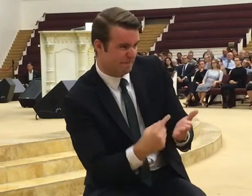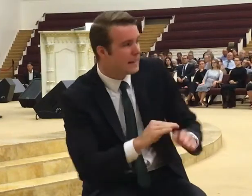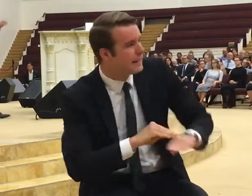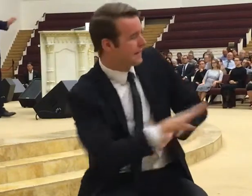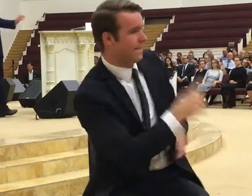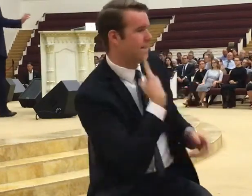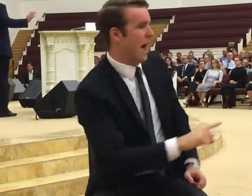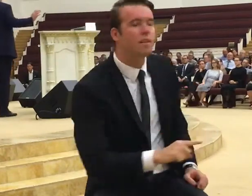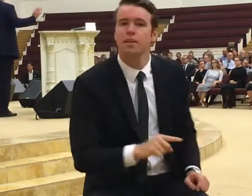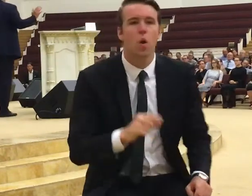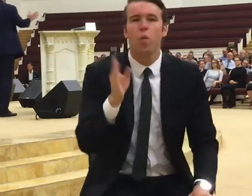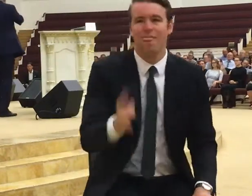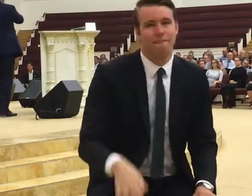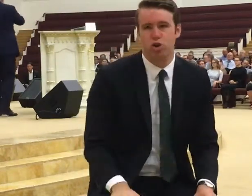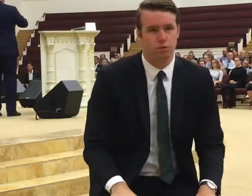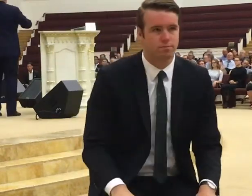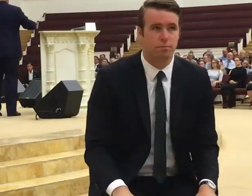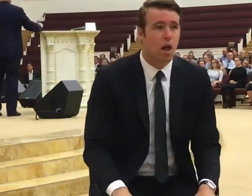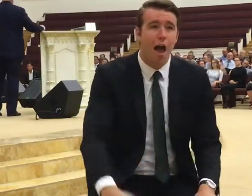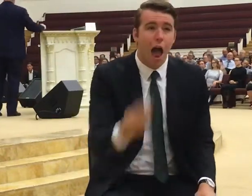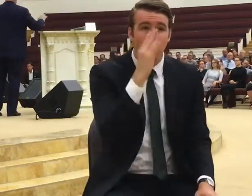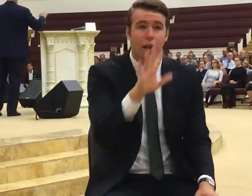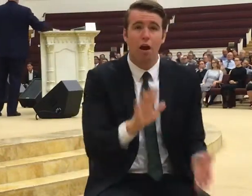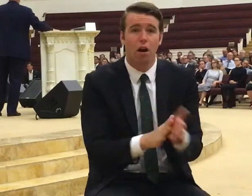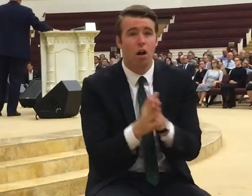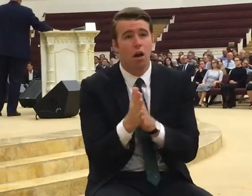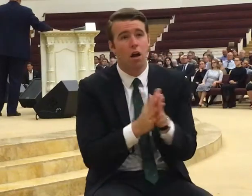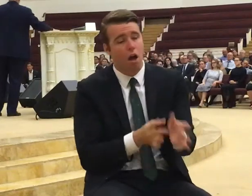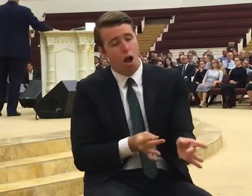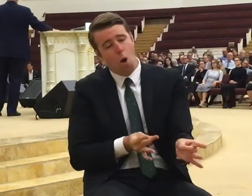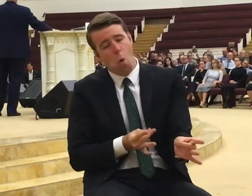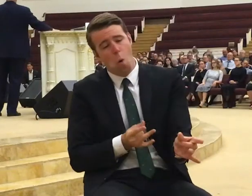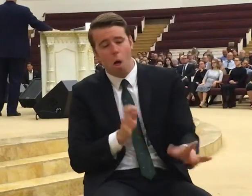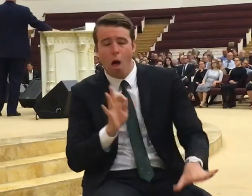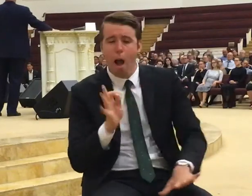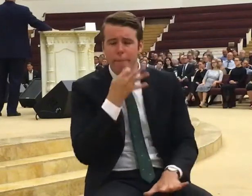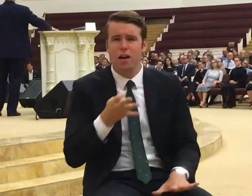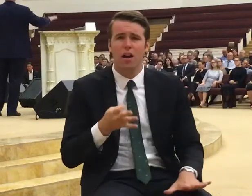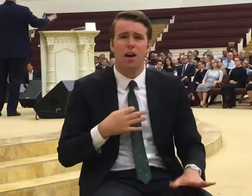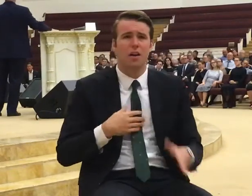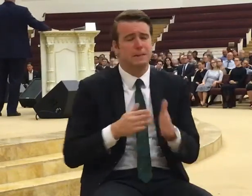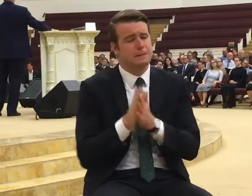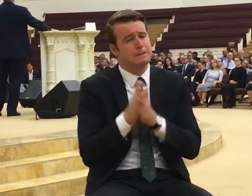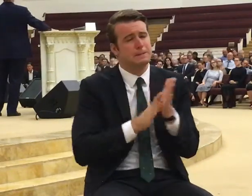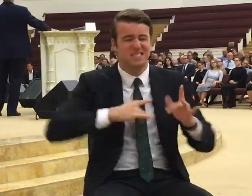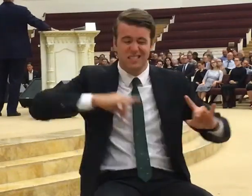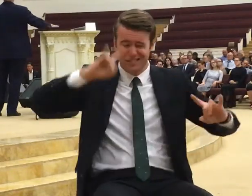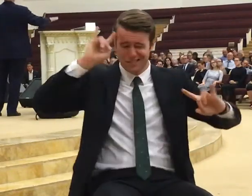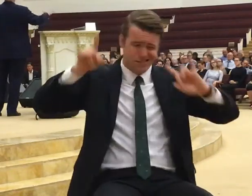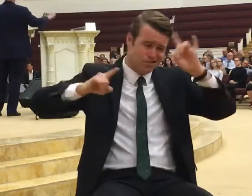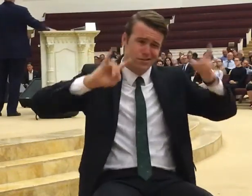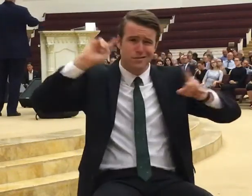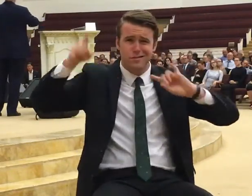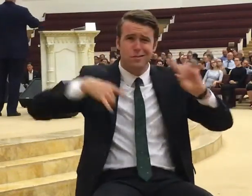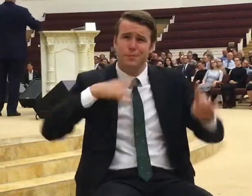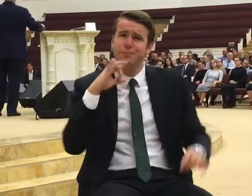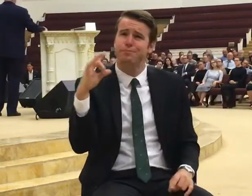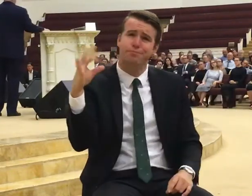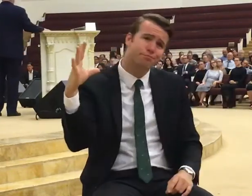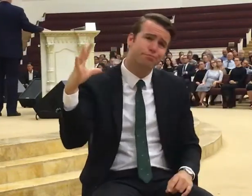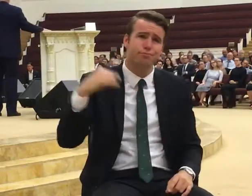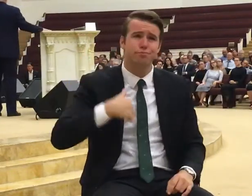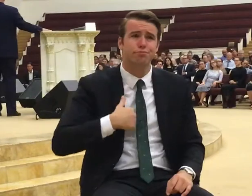It doesn't matter how smooth I get or how sharp I get in my